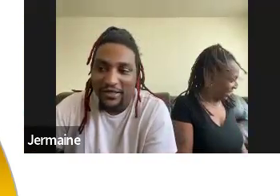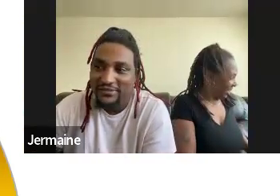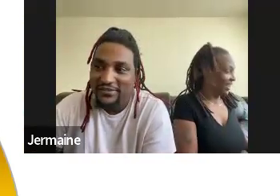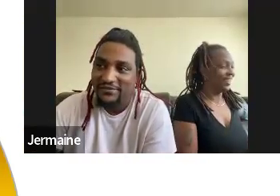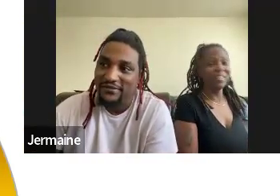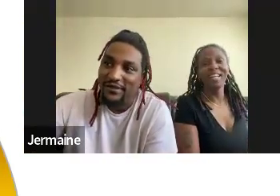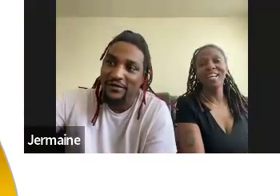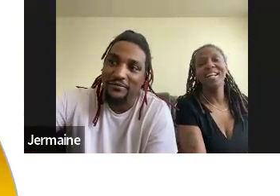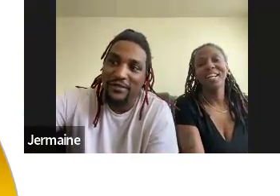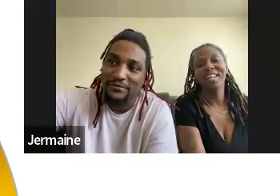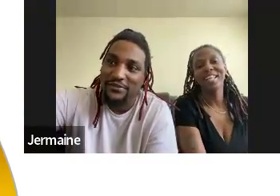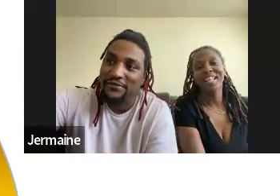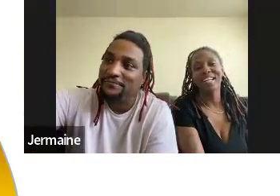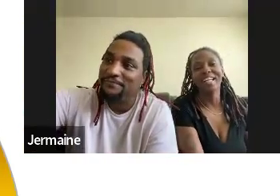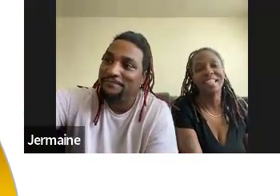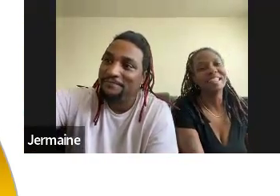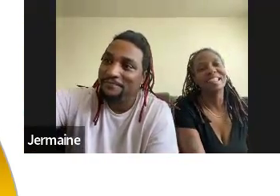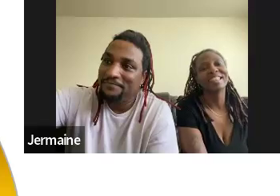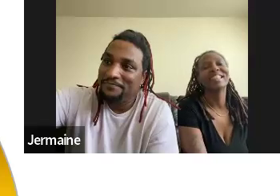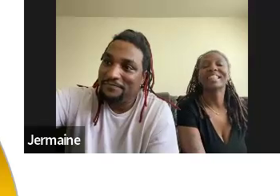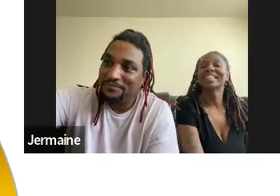to process all of what I was hearing.